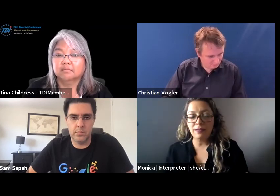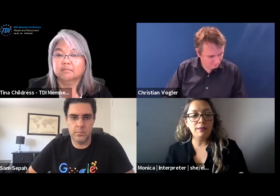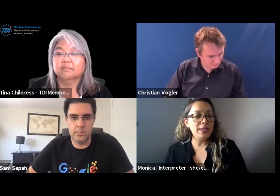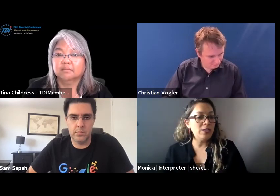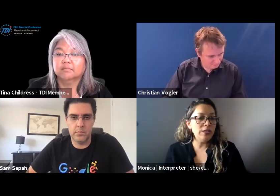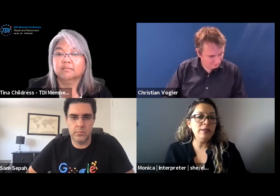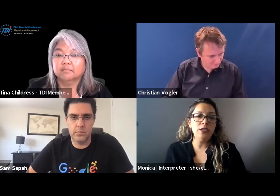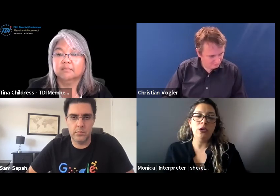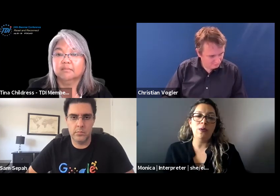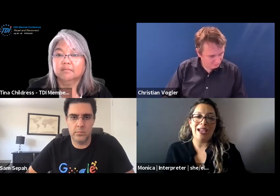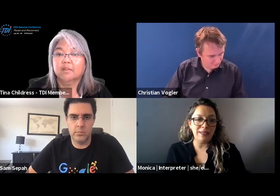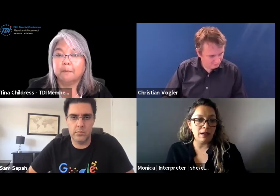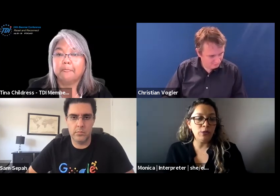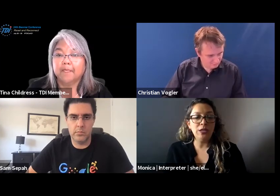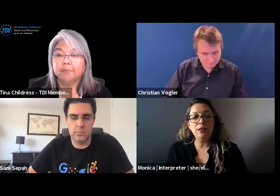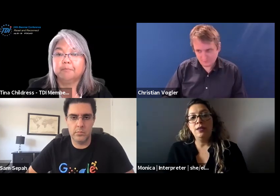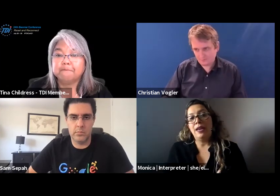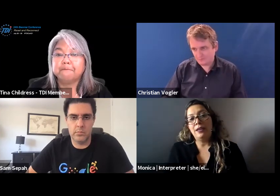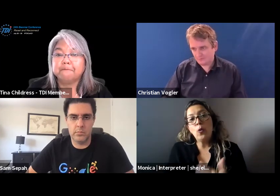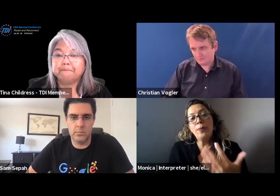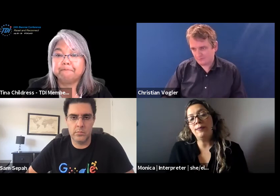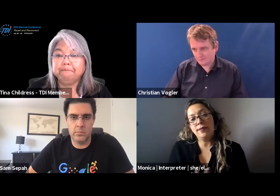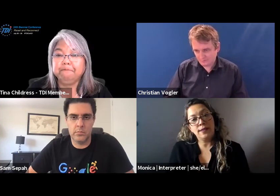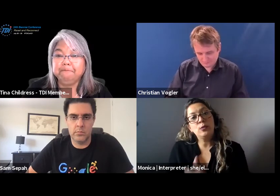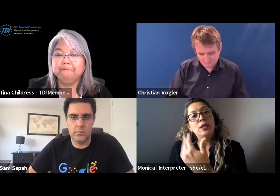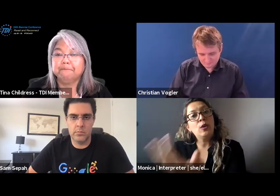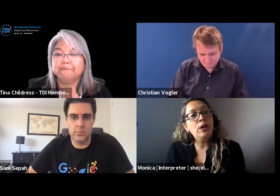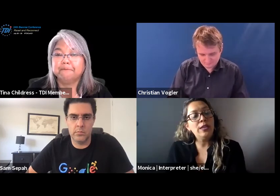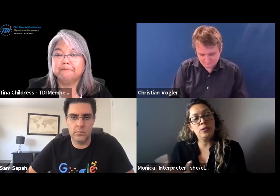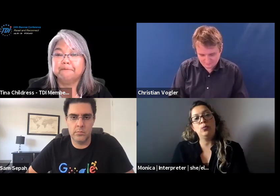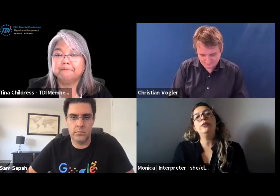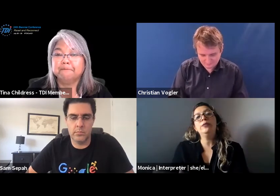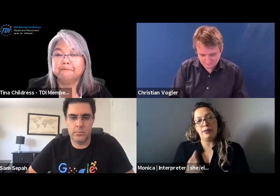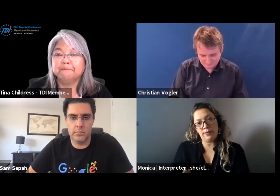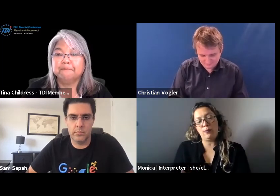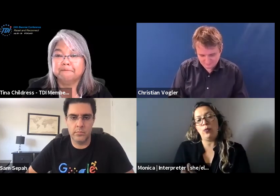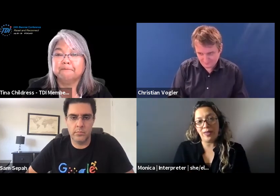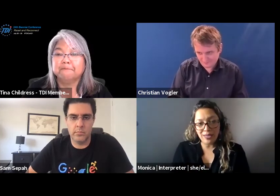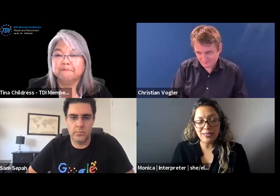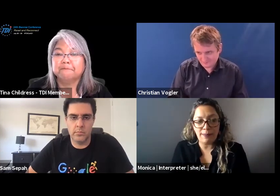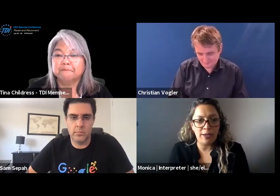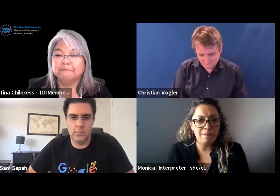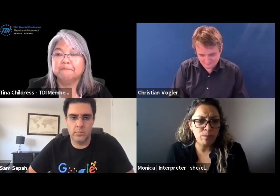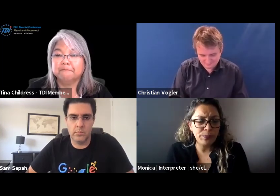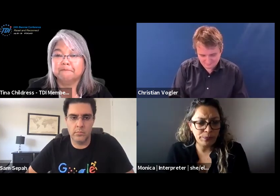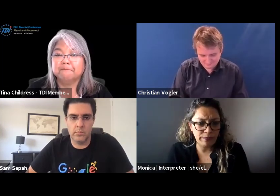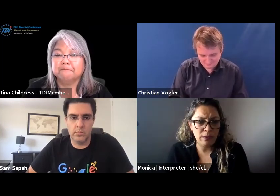list accommodations, as an option and open themselves up so that the audience will tell them when they need something.